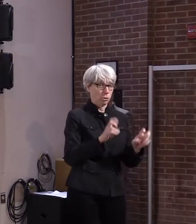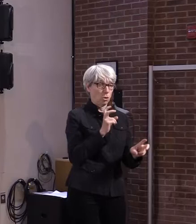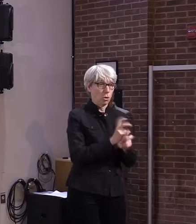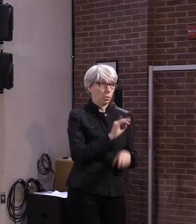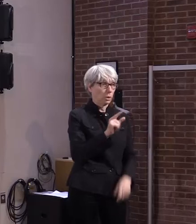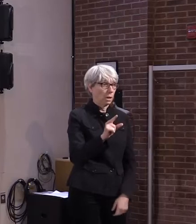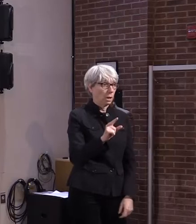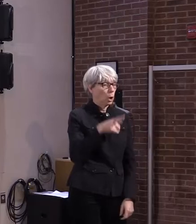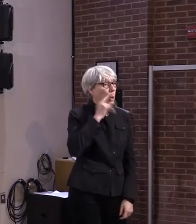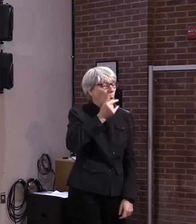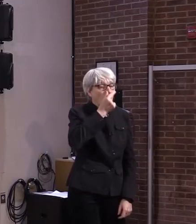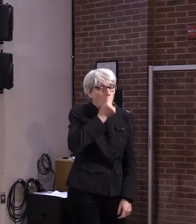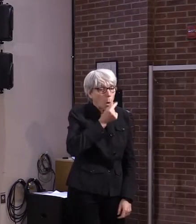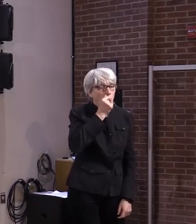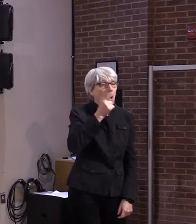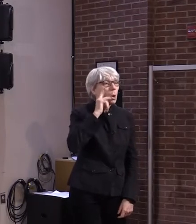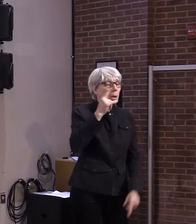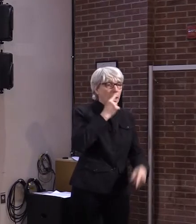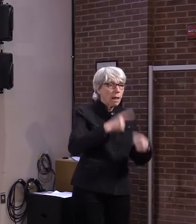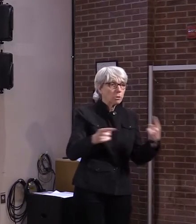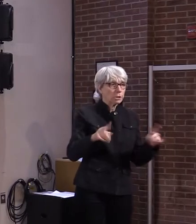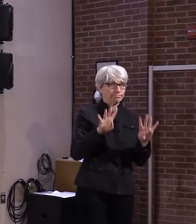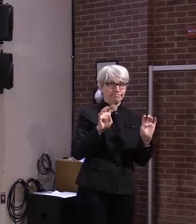of our colleges once again this morning,